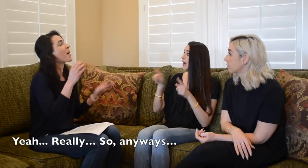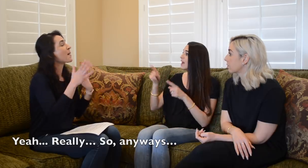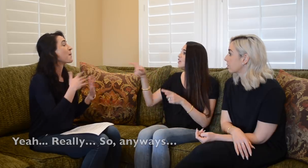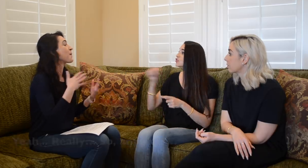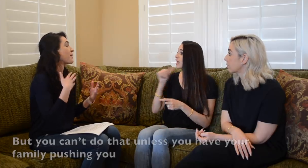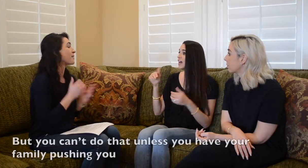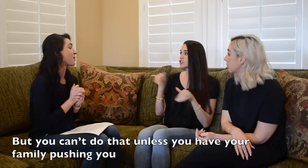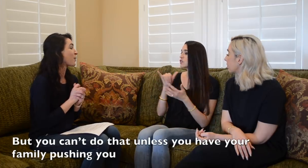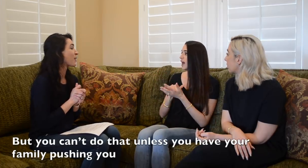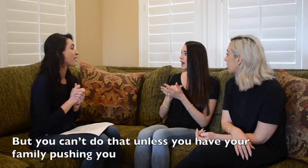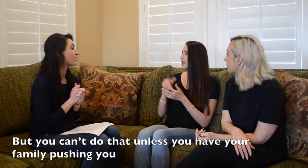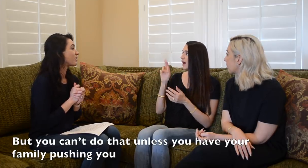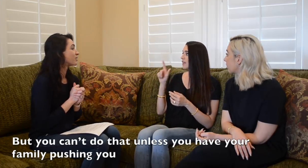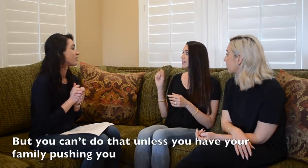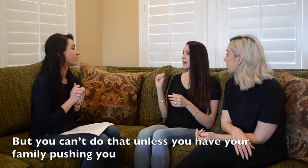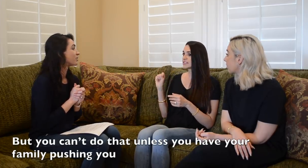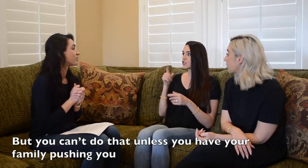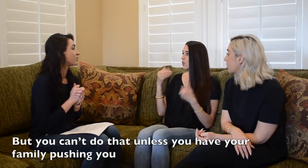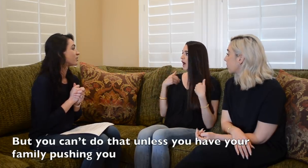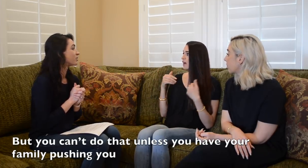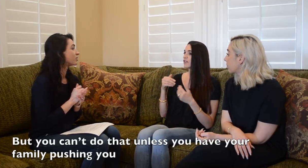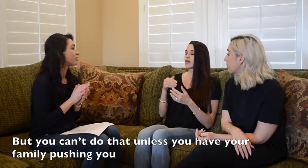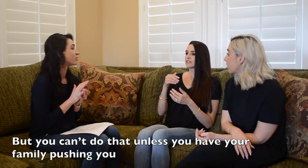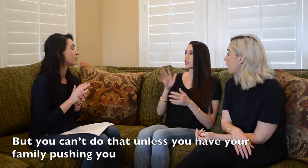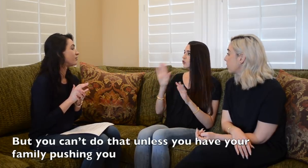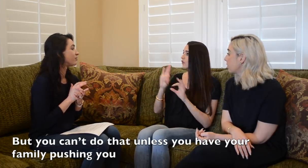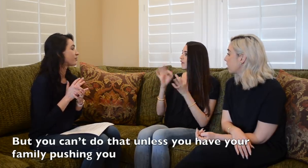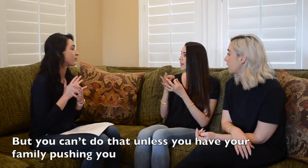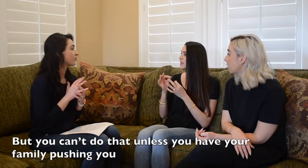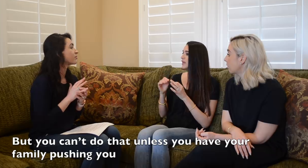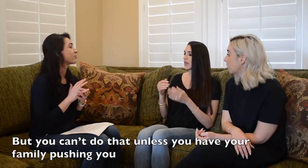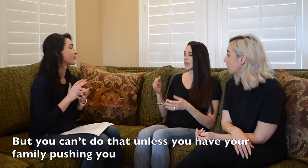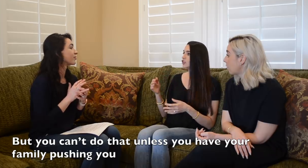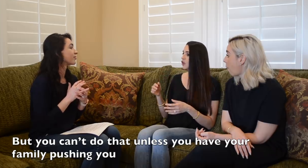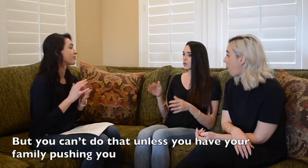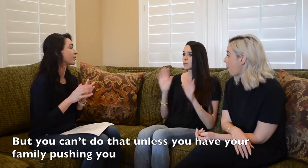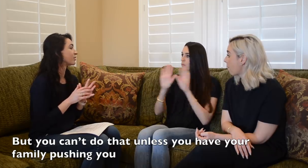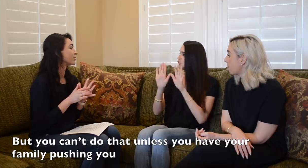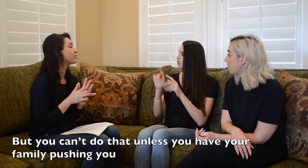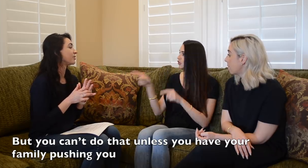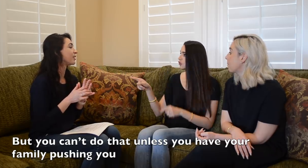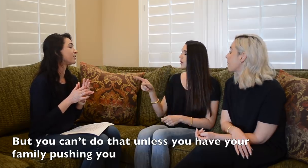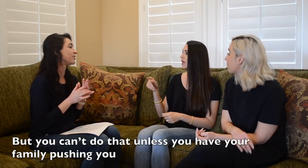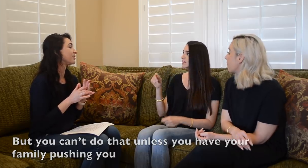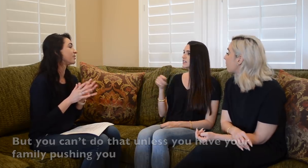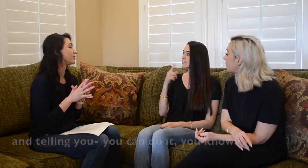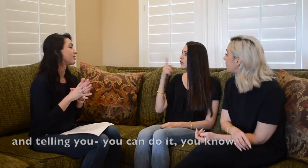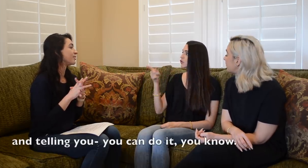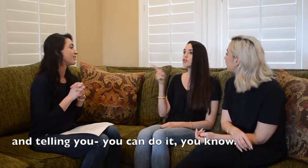But you can't do that unless you have. Like your family, you know, pushing you and telling you you